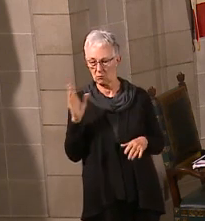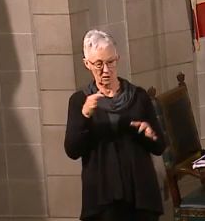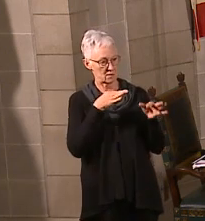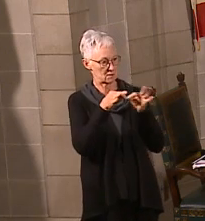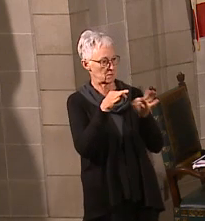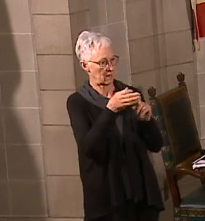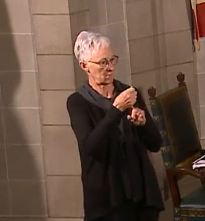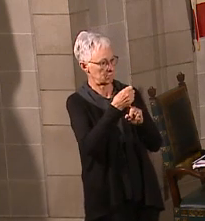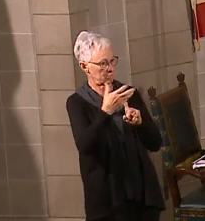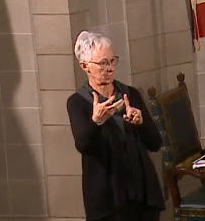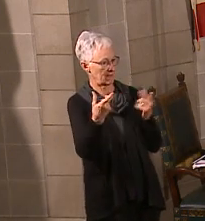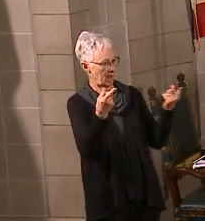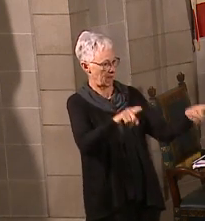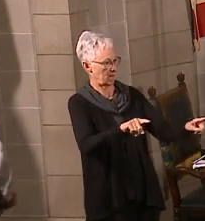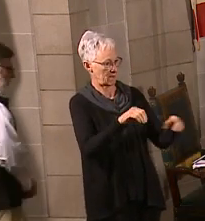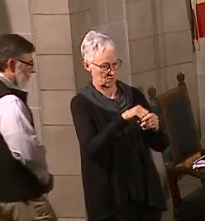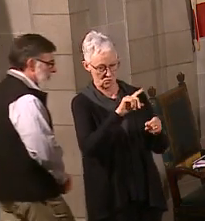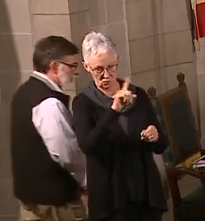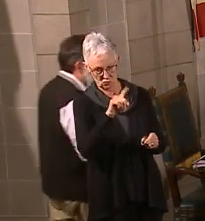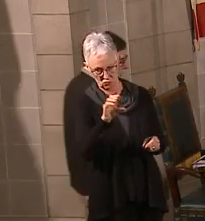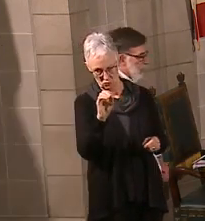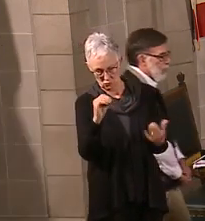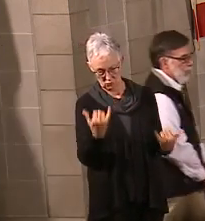I'm going to turn it over to you.